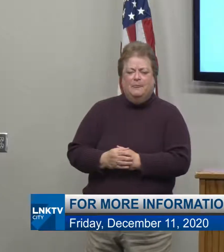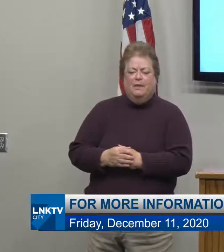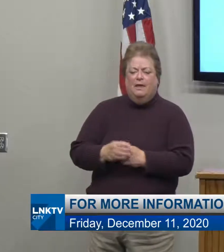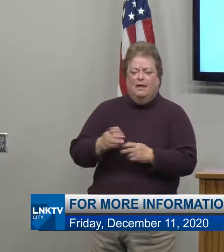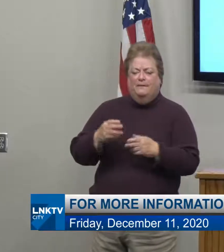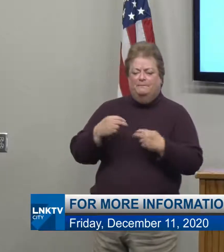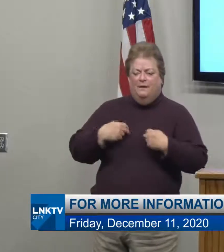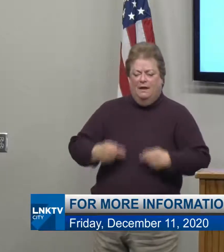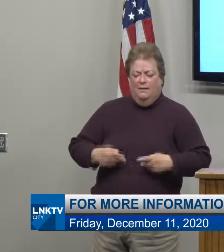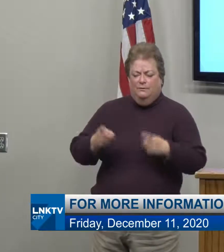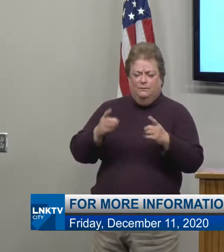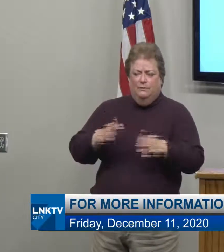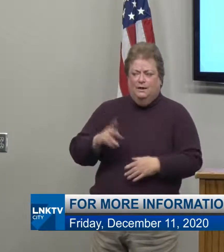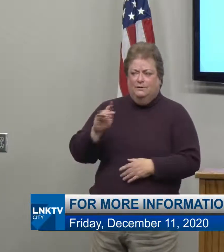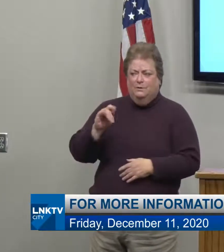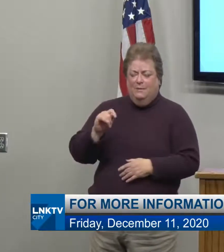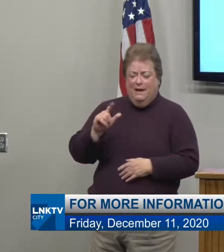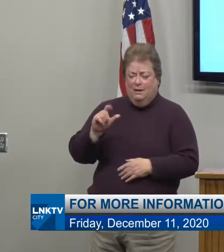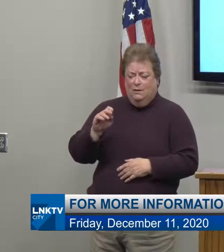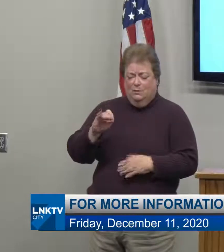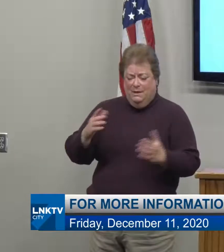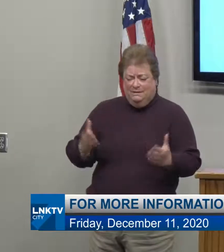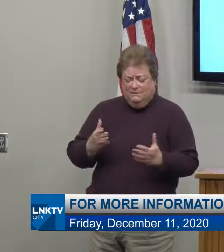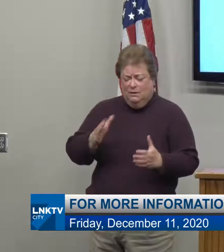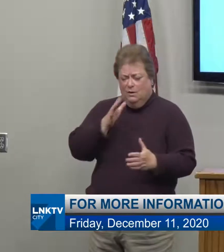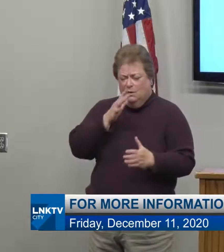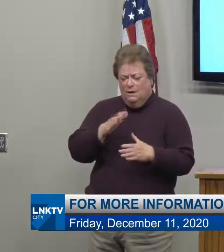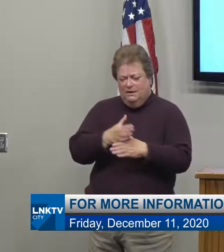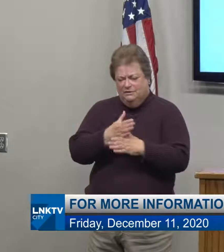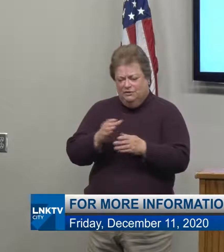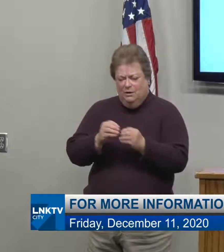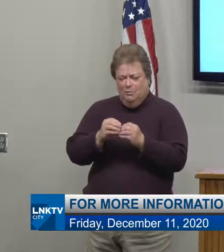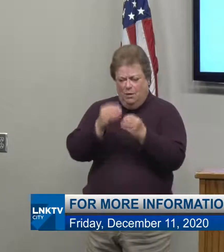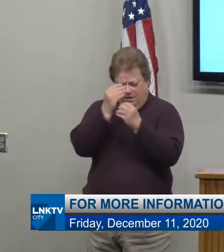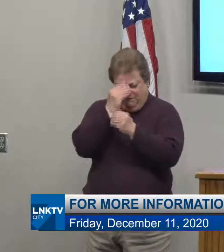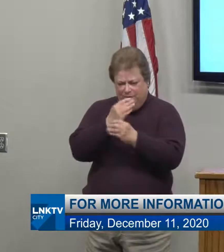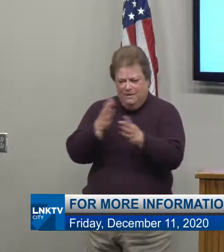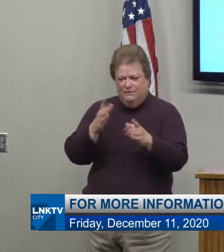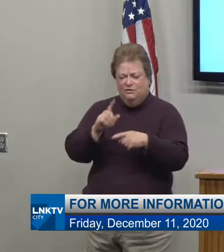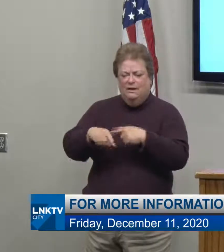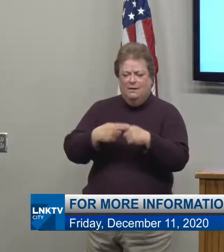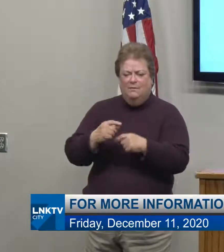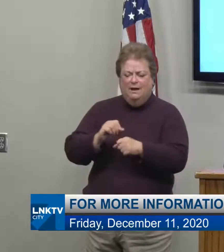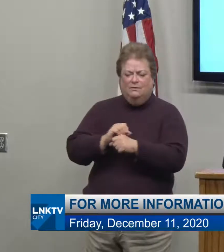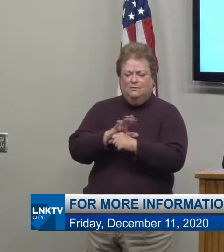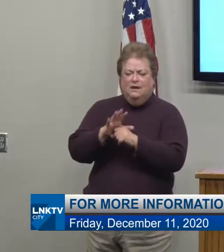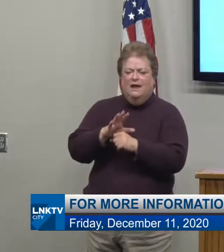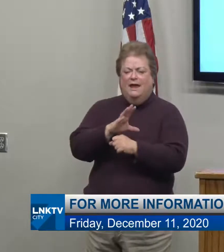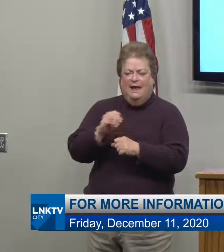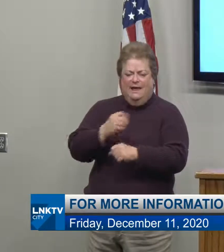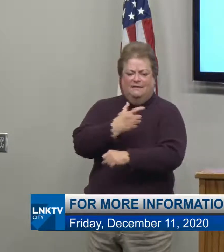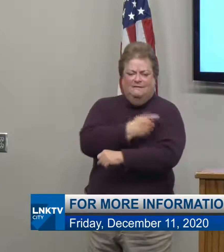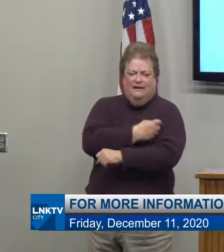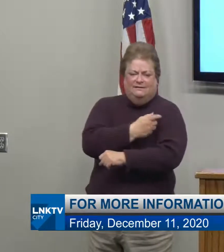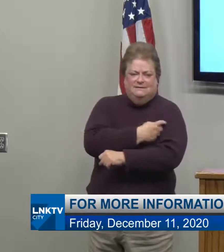here. She'll share more about the indicators and information regarding the vaccine. Over to you, Director